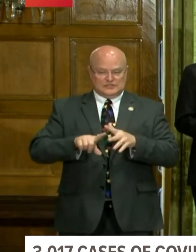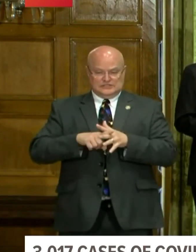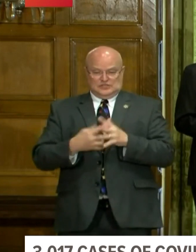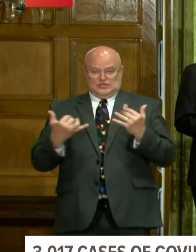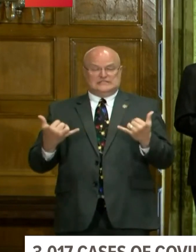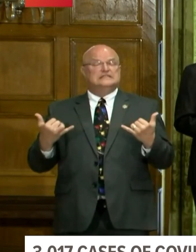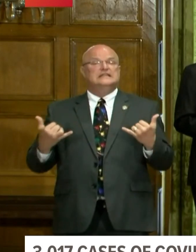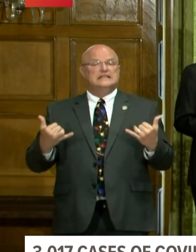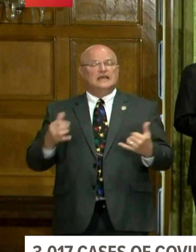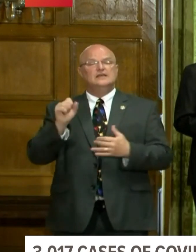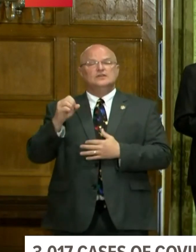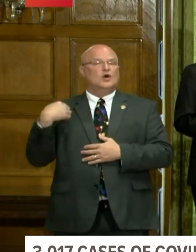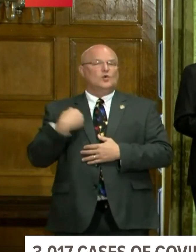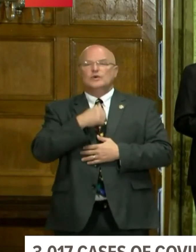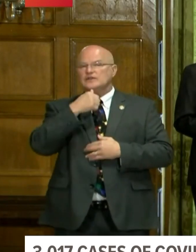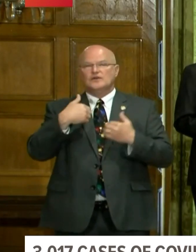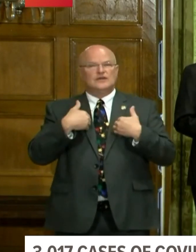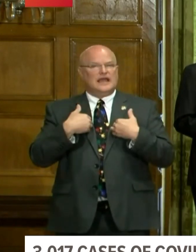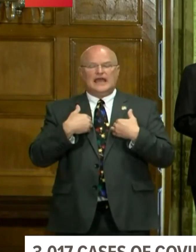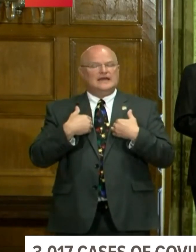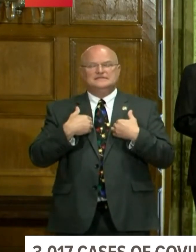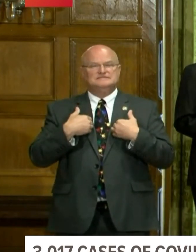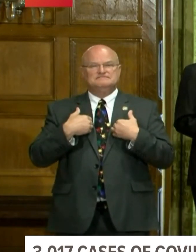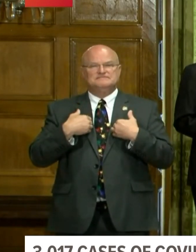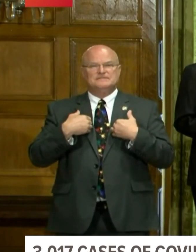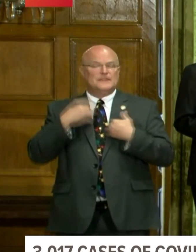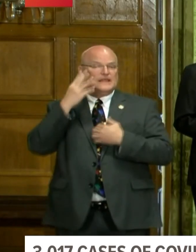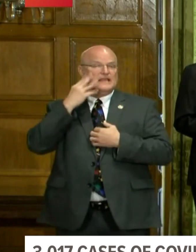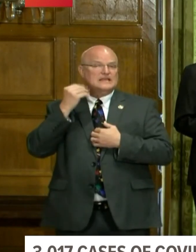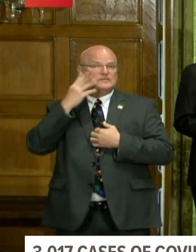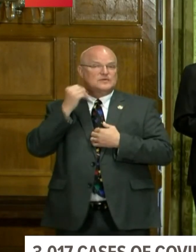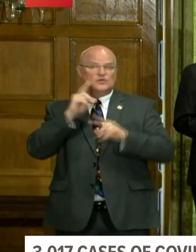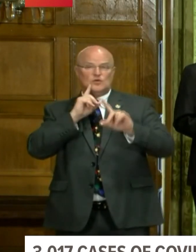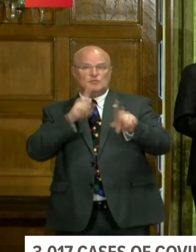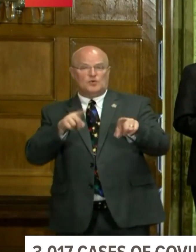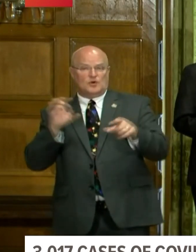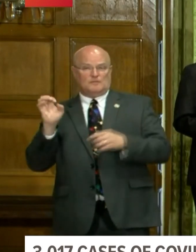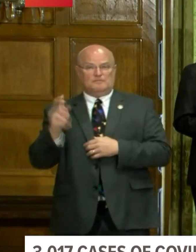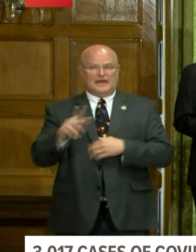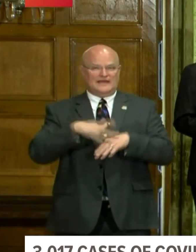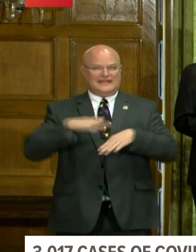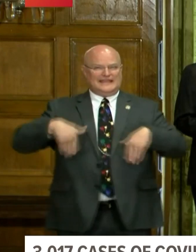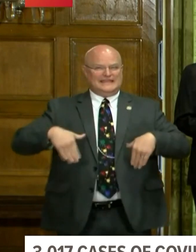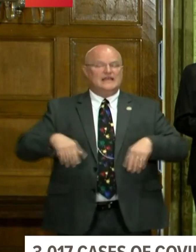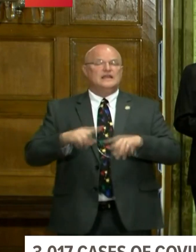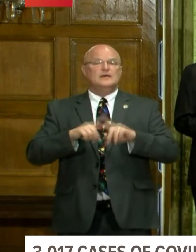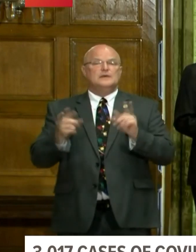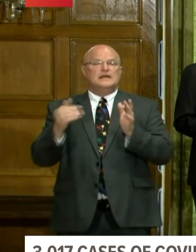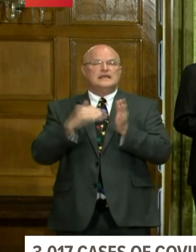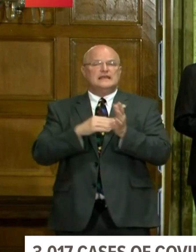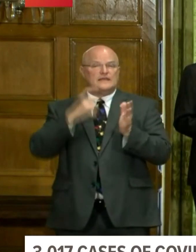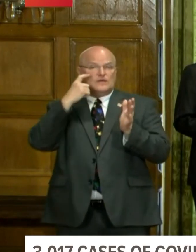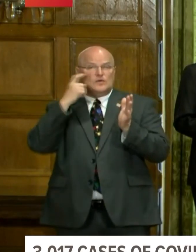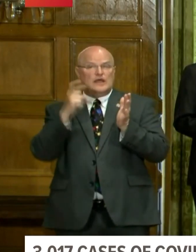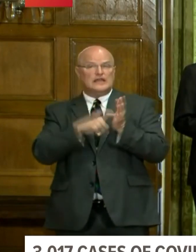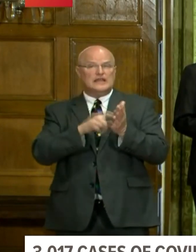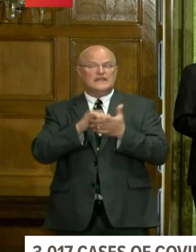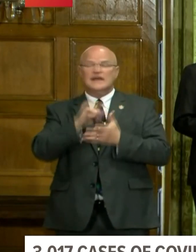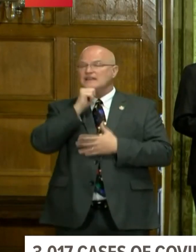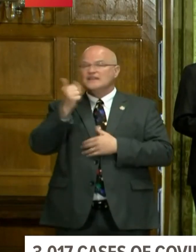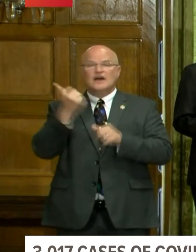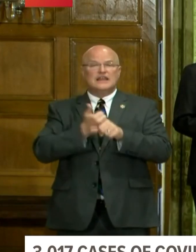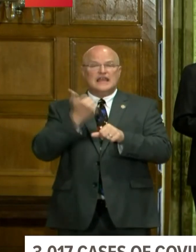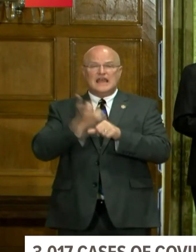today, and so we don't have much experience to report back on that yet. Again, the recognition was that not